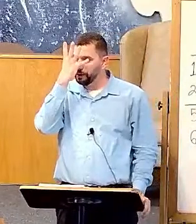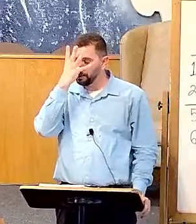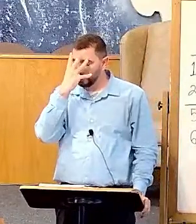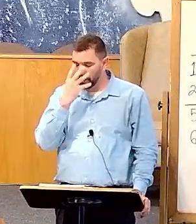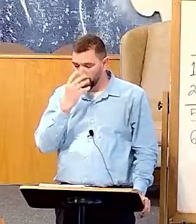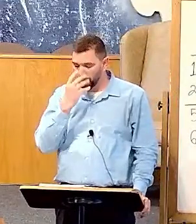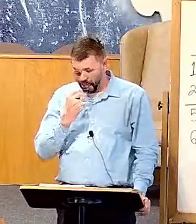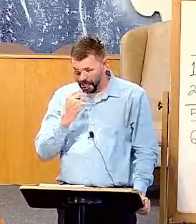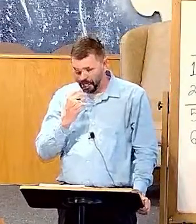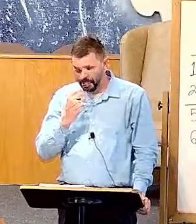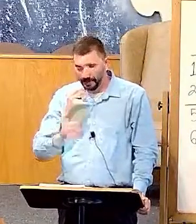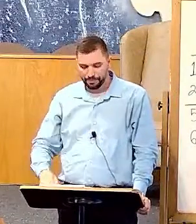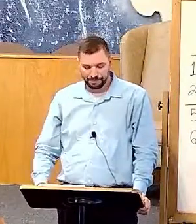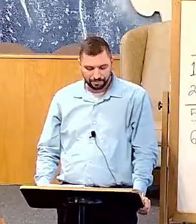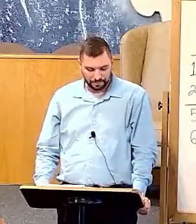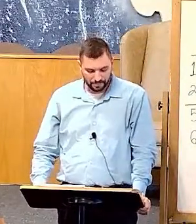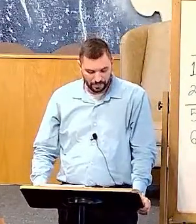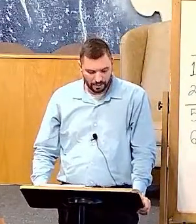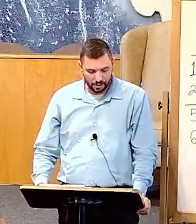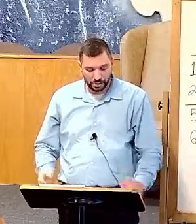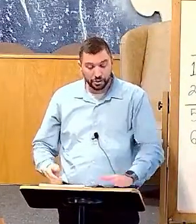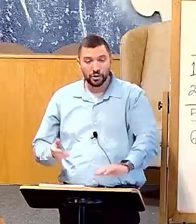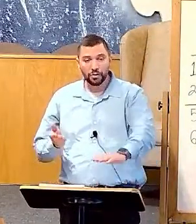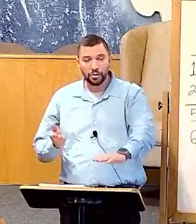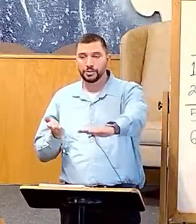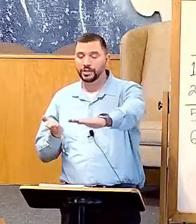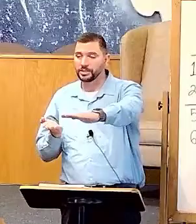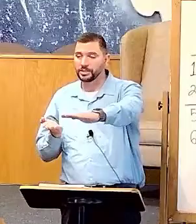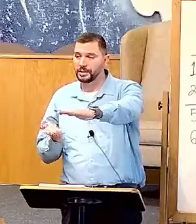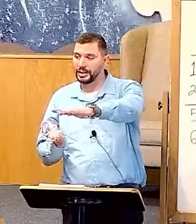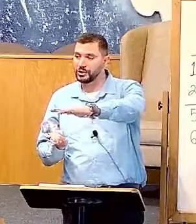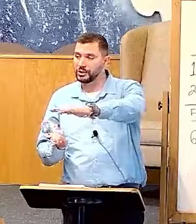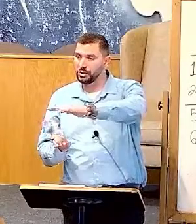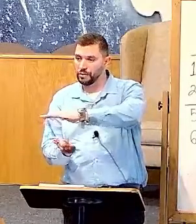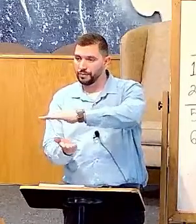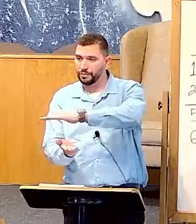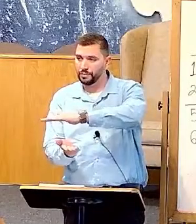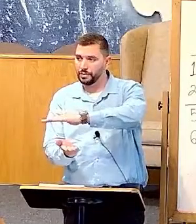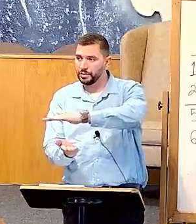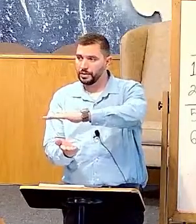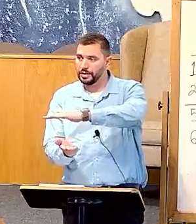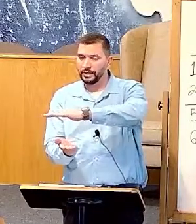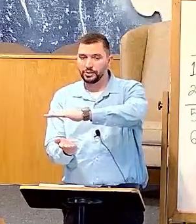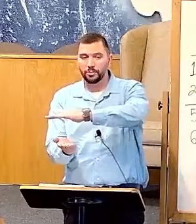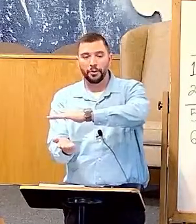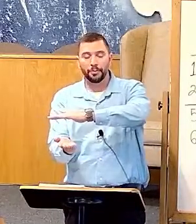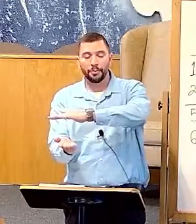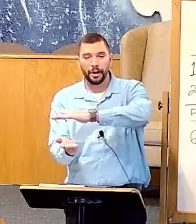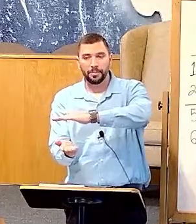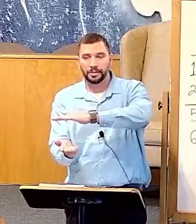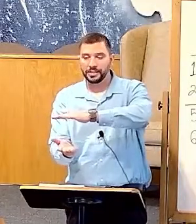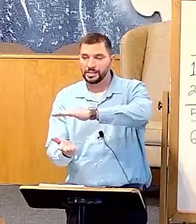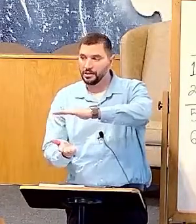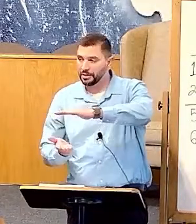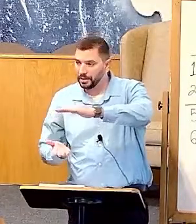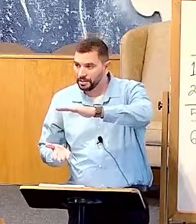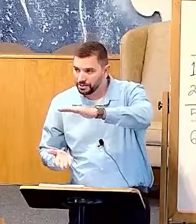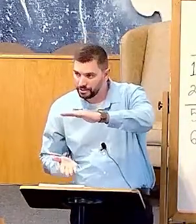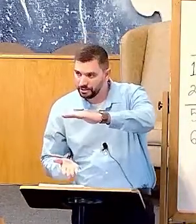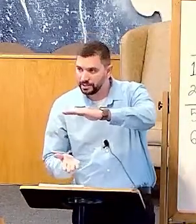close your eyes. A stove, you're sticking something in the stove. And so palm up, because that's how you're going to stick something